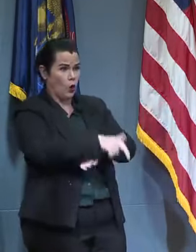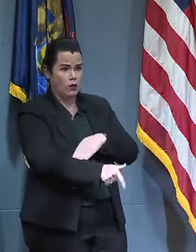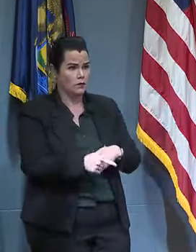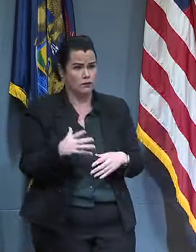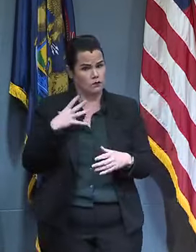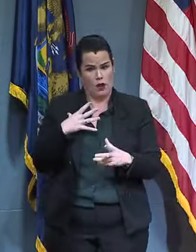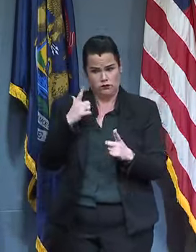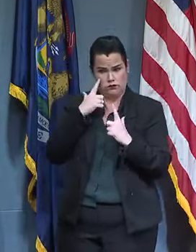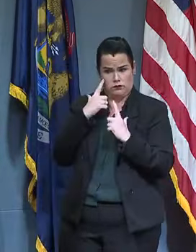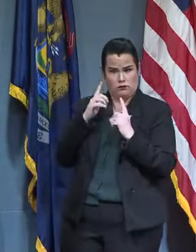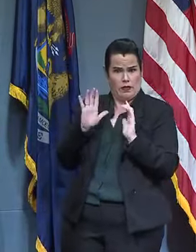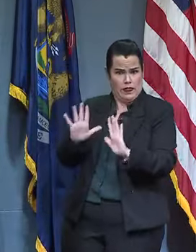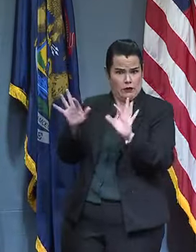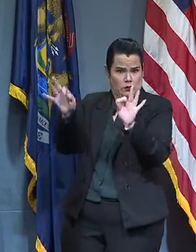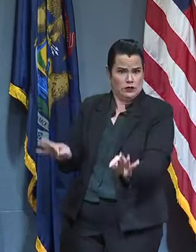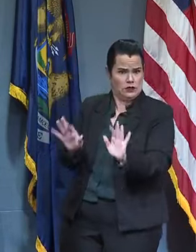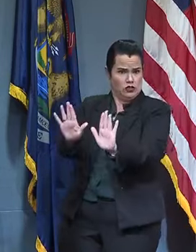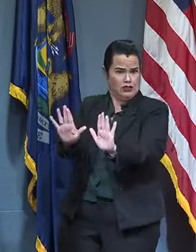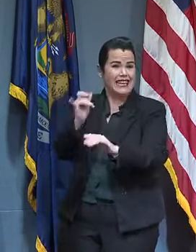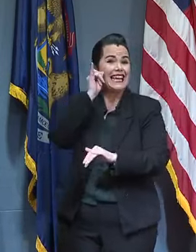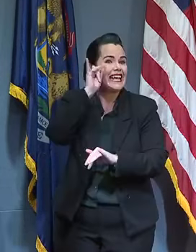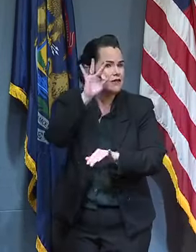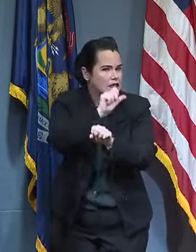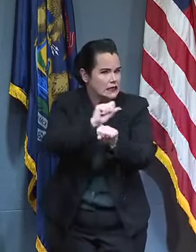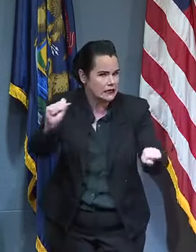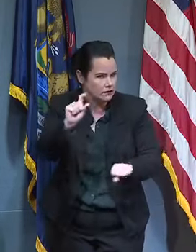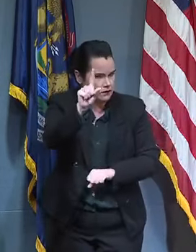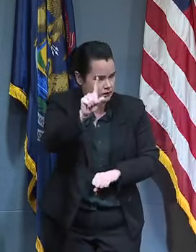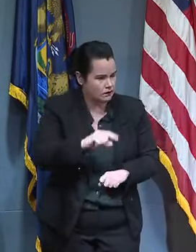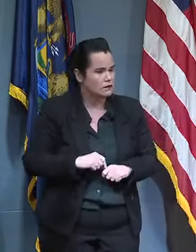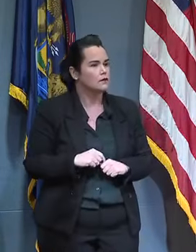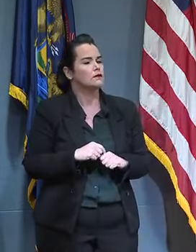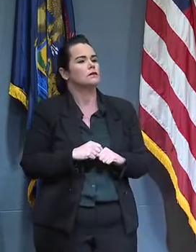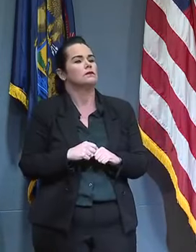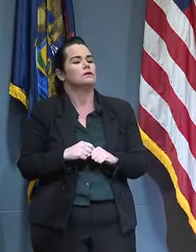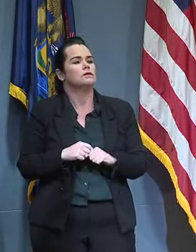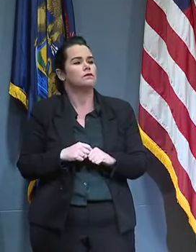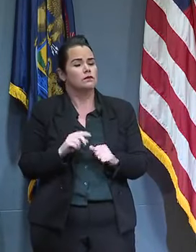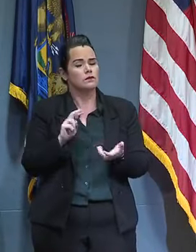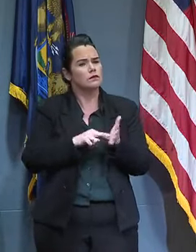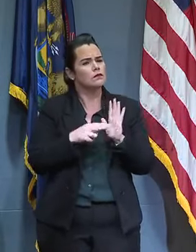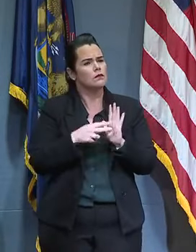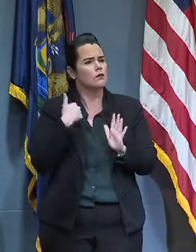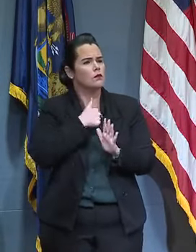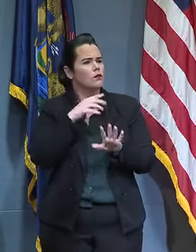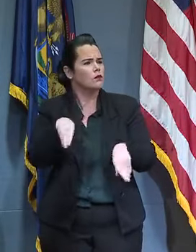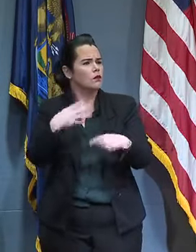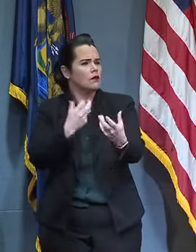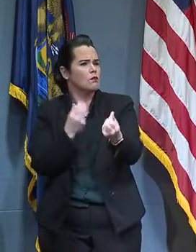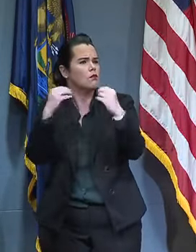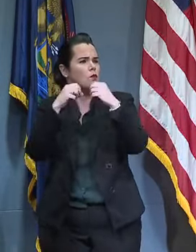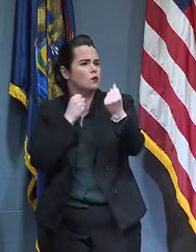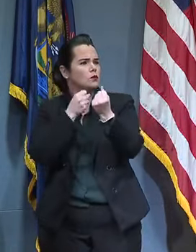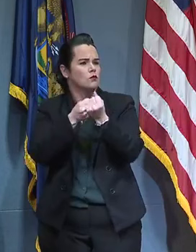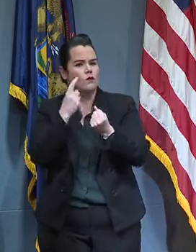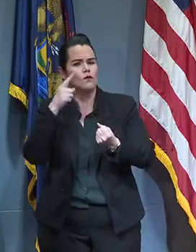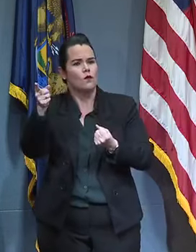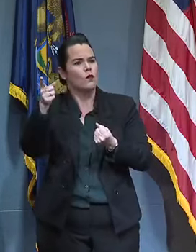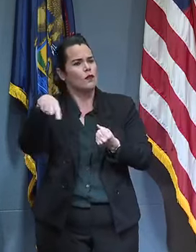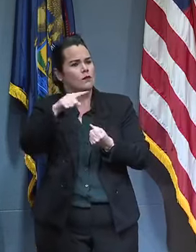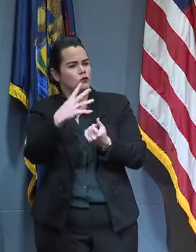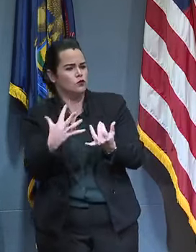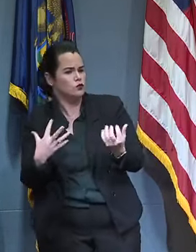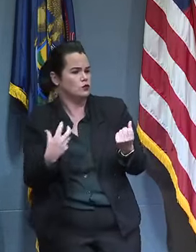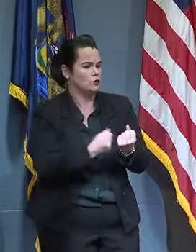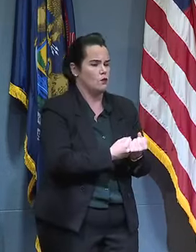it's safe to do so, that we will have those additional supports that they're going to need to wrap kids around with